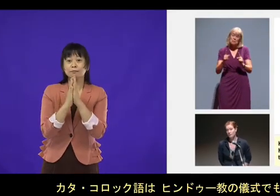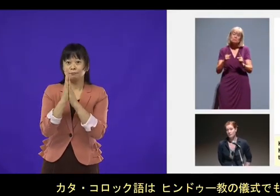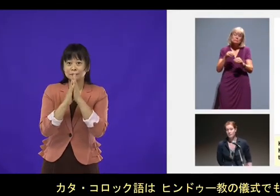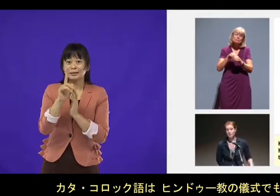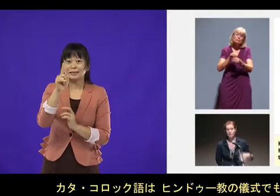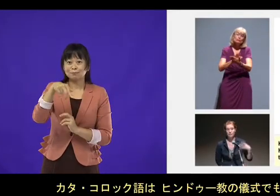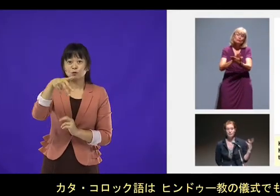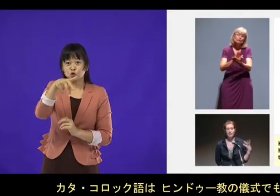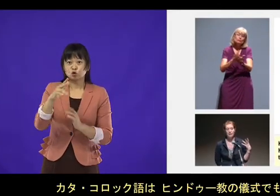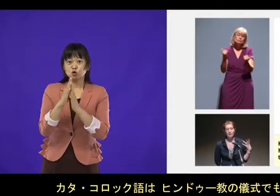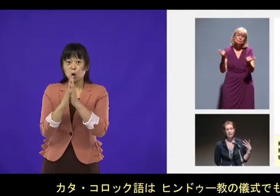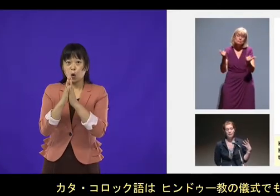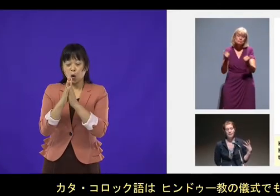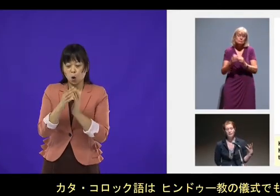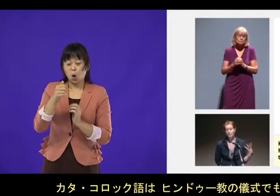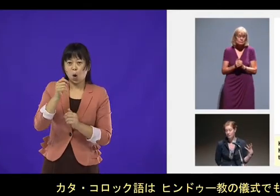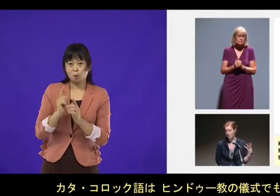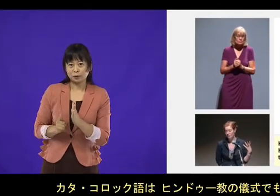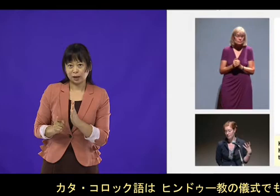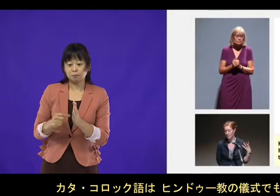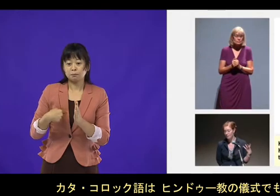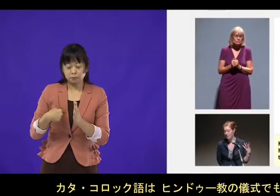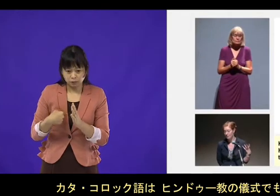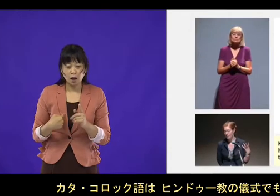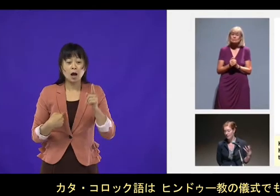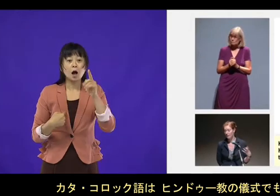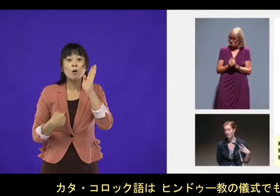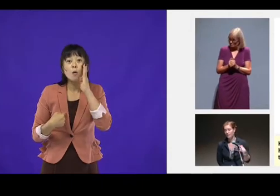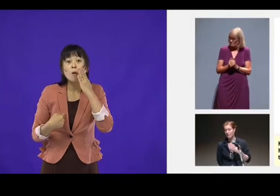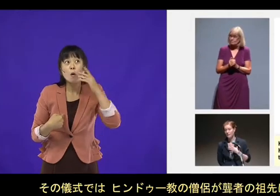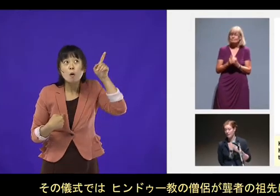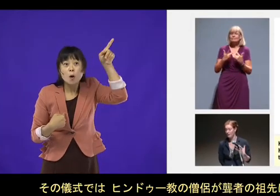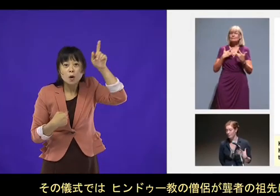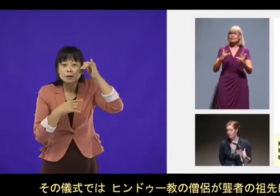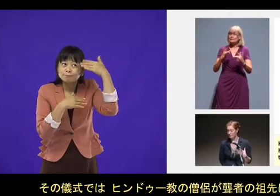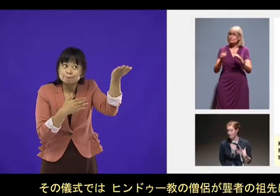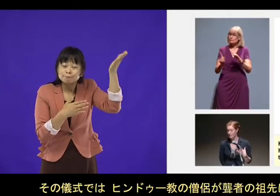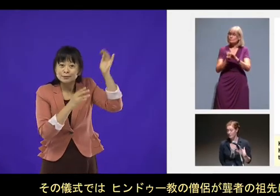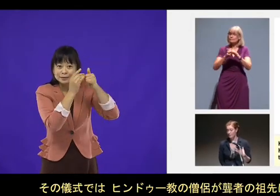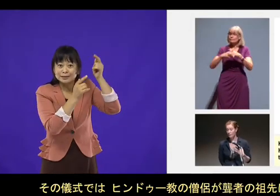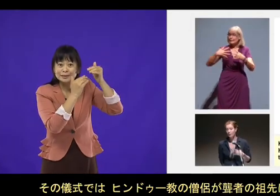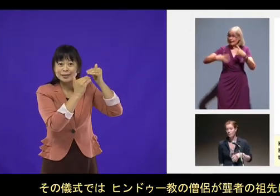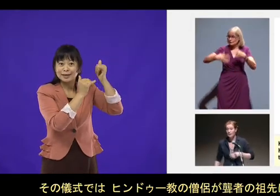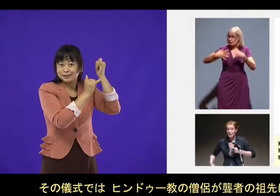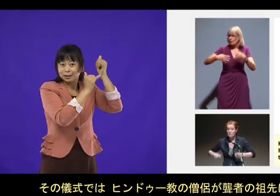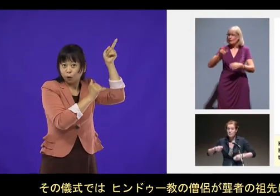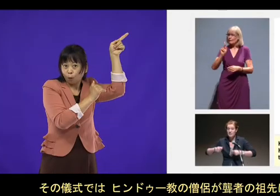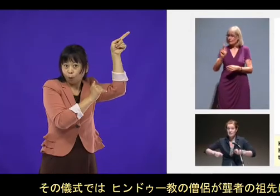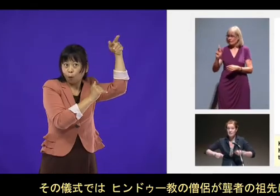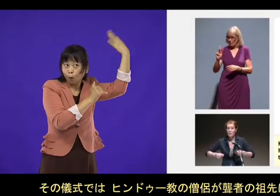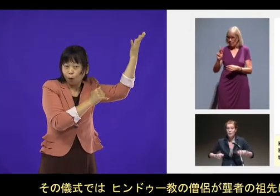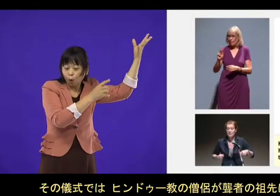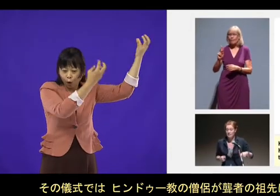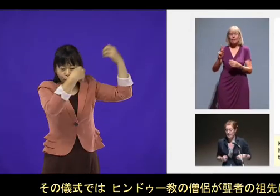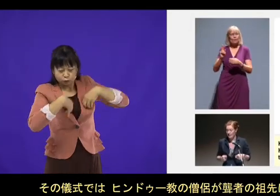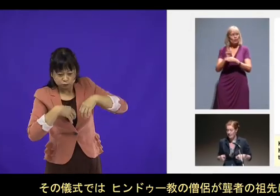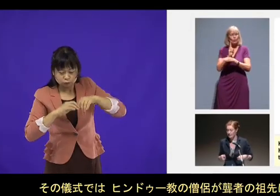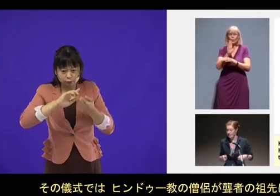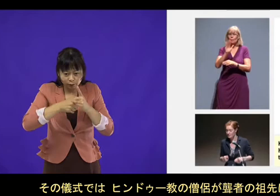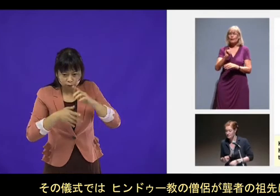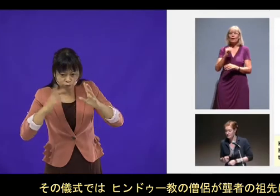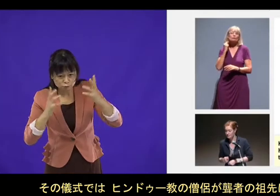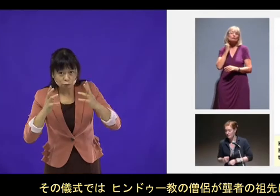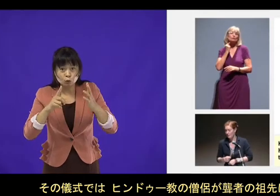Katukalok has also been observed during Hindu ceremonies where there's a Hindu priest who becomes possessed by one of the